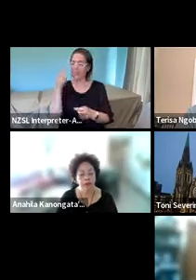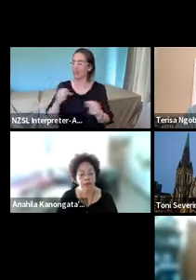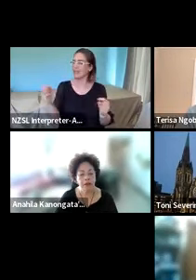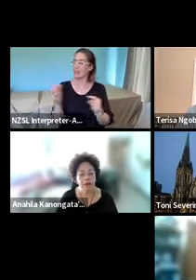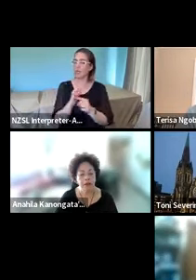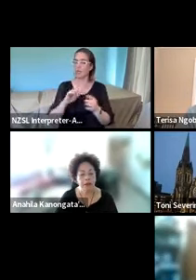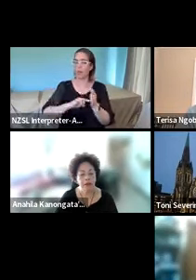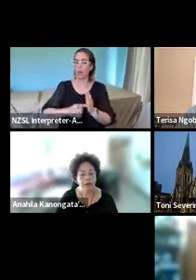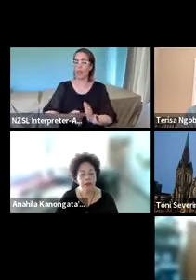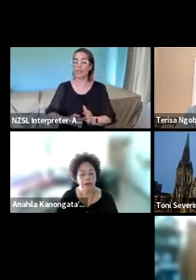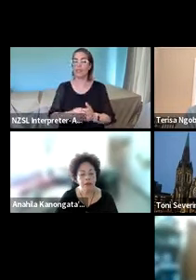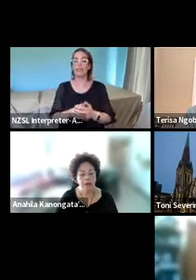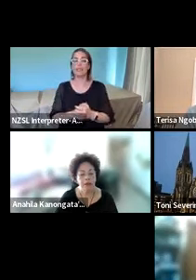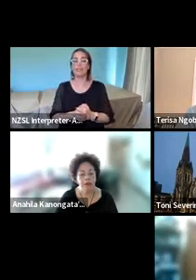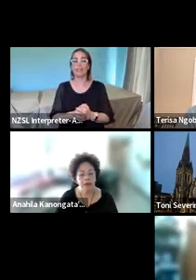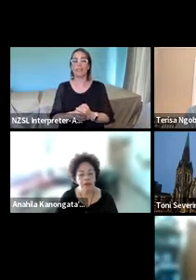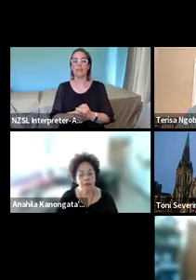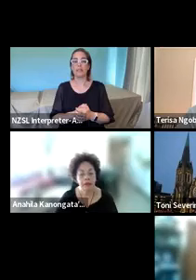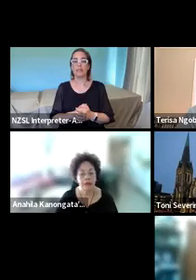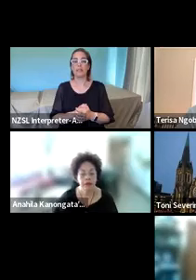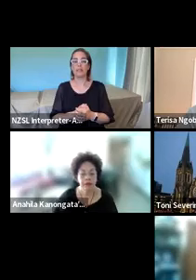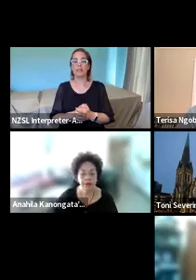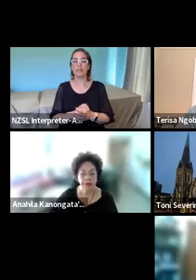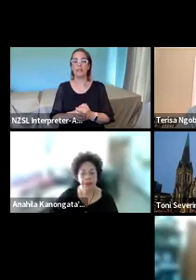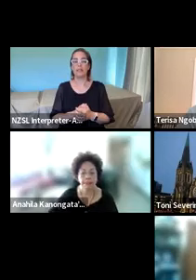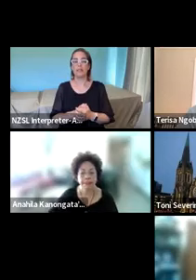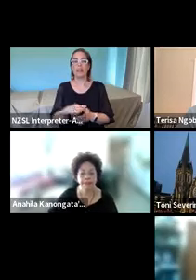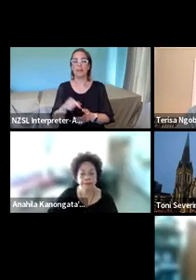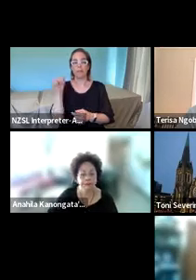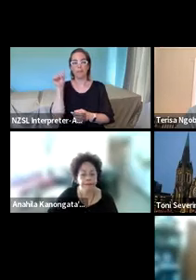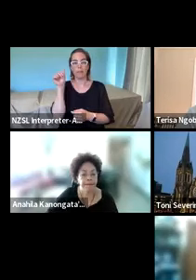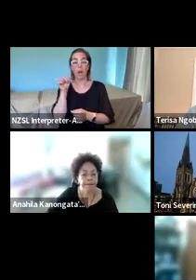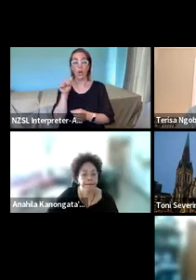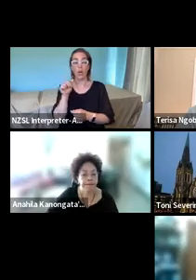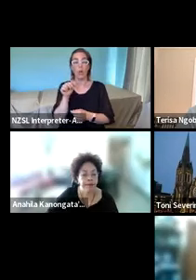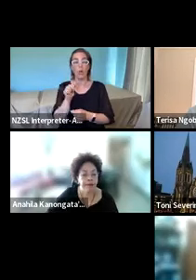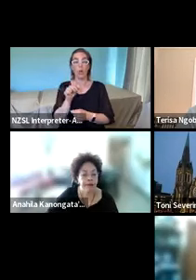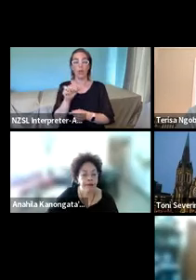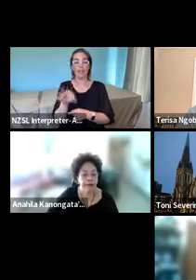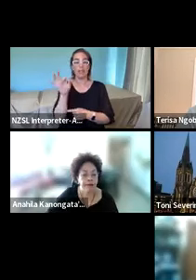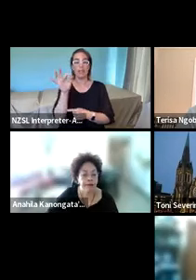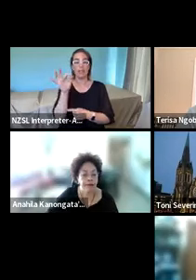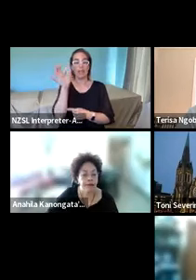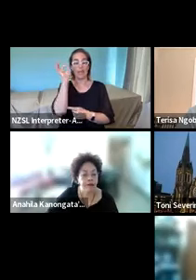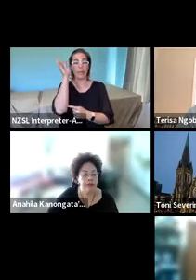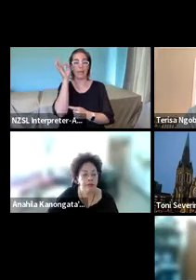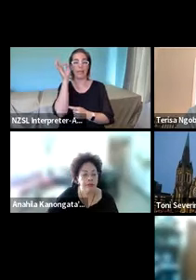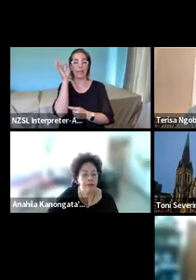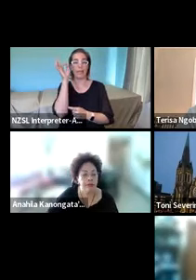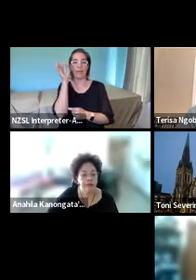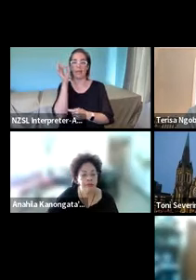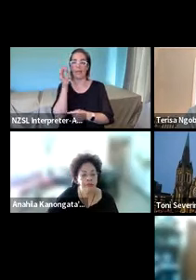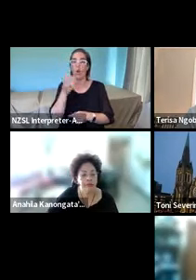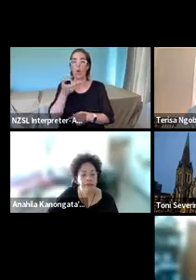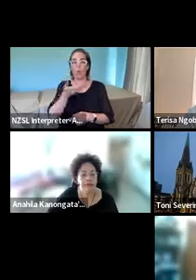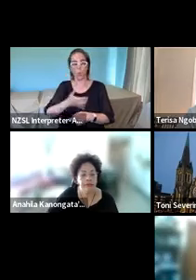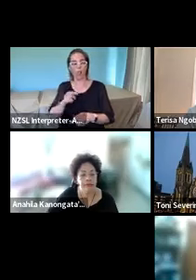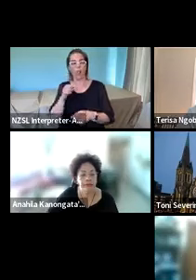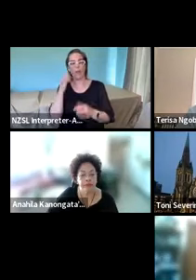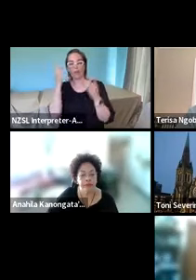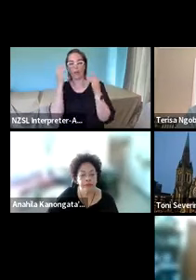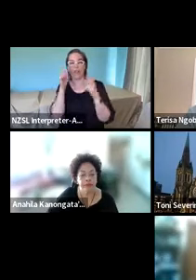think for the CTU to actually for that nominations, I'm sure they'll take that into account. They have a disability representative sector within their